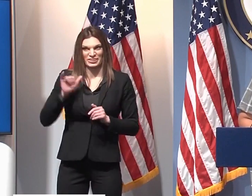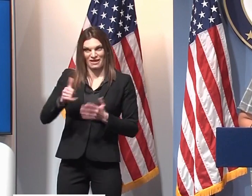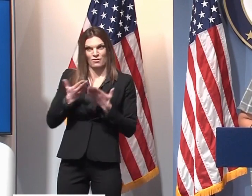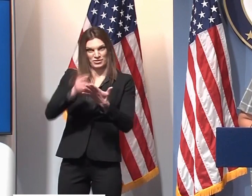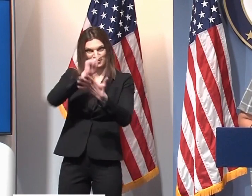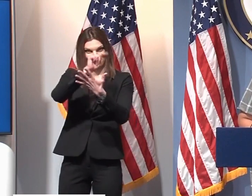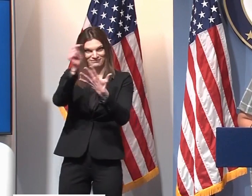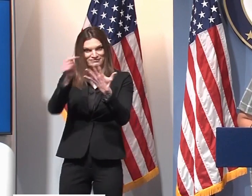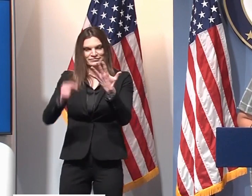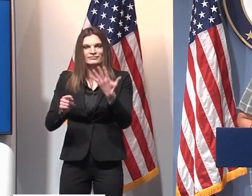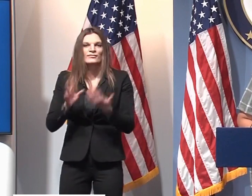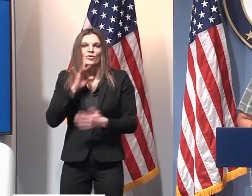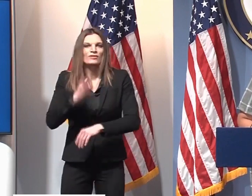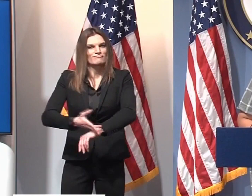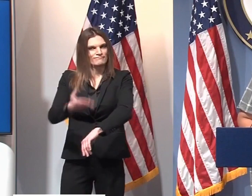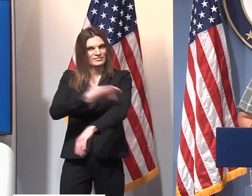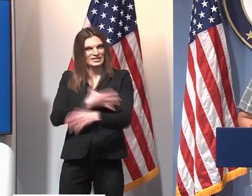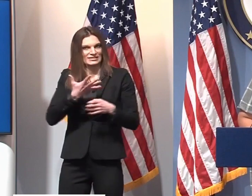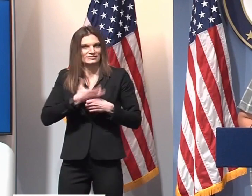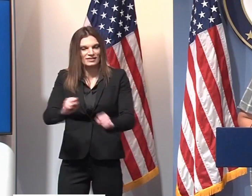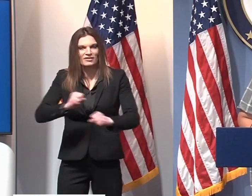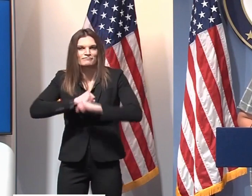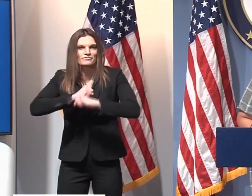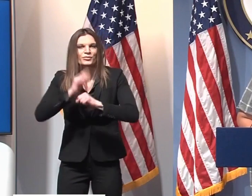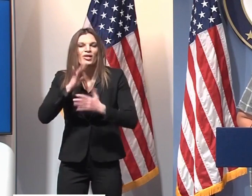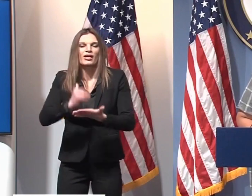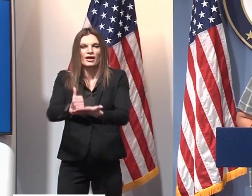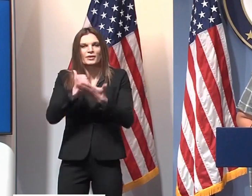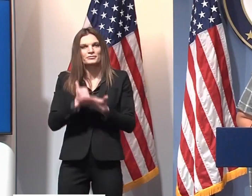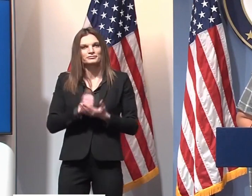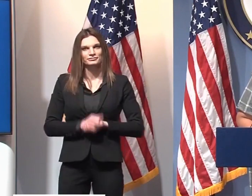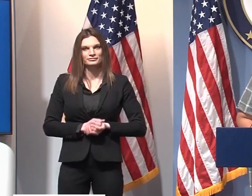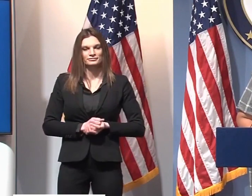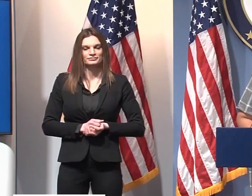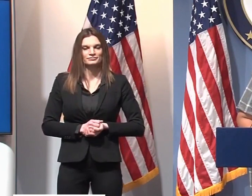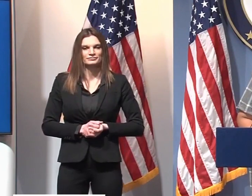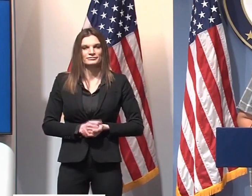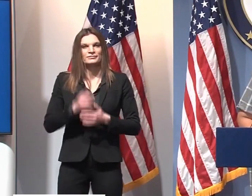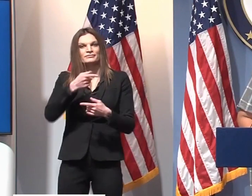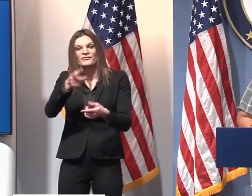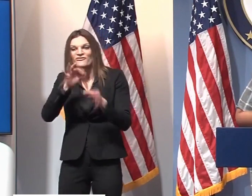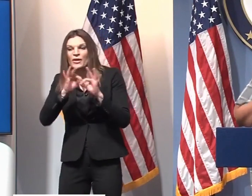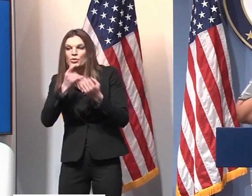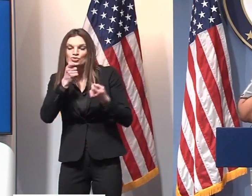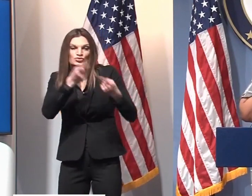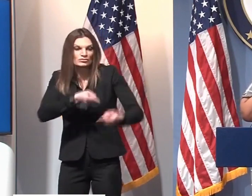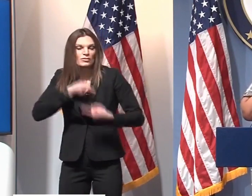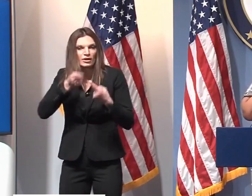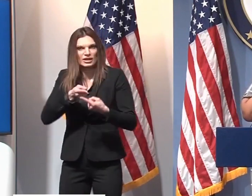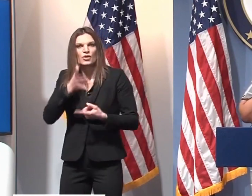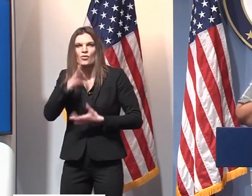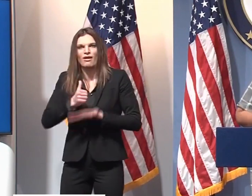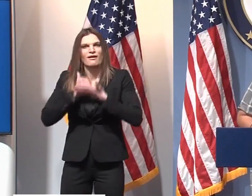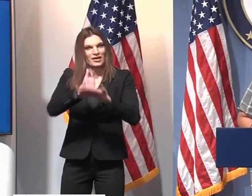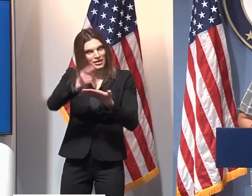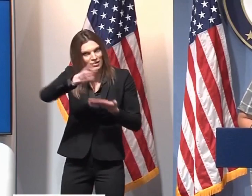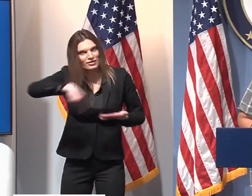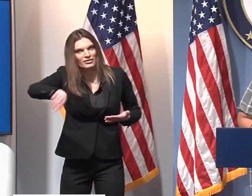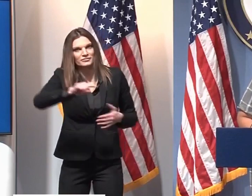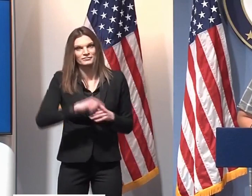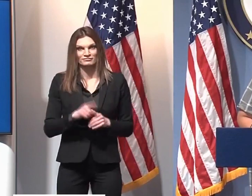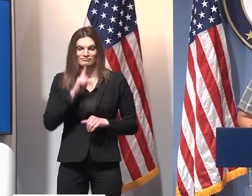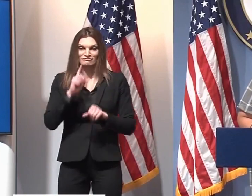step toward restoring Michigan's safety net and bringing opportunity to struggling families. I'm happy to say that we have built